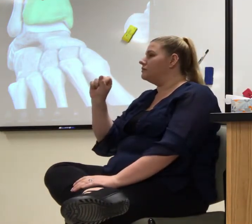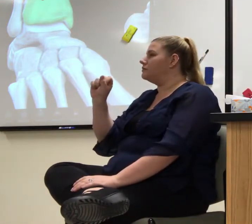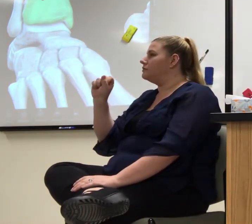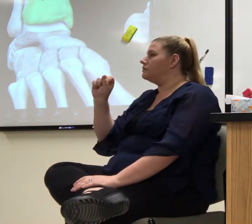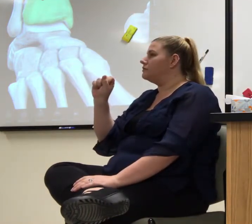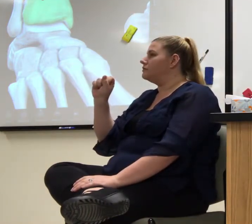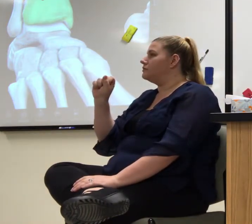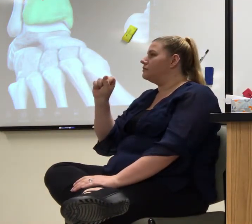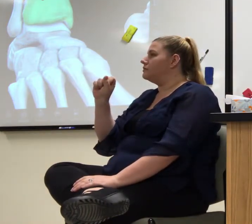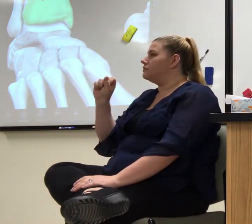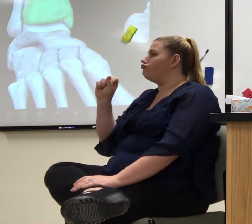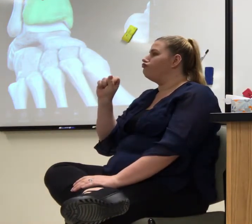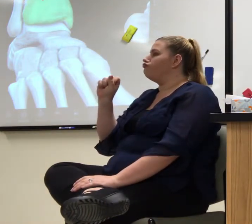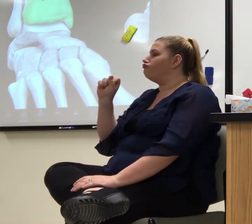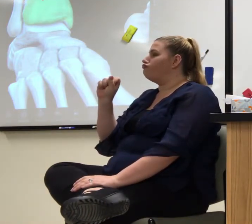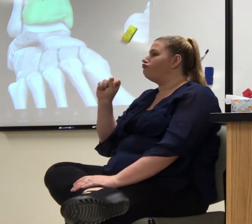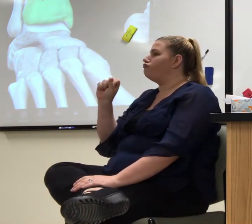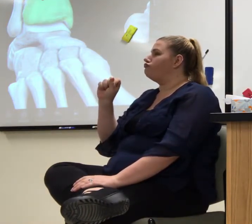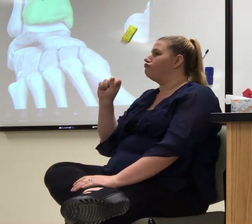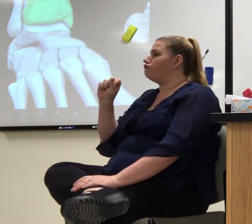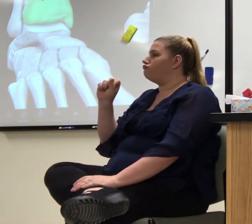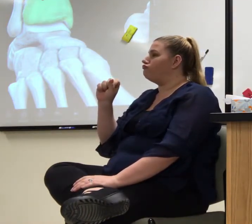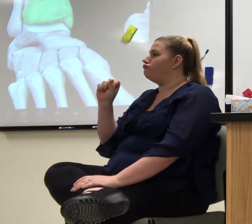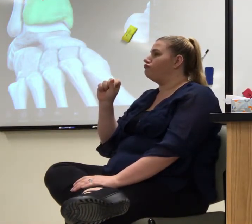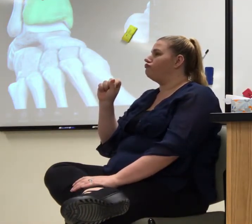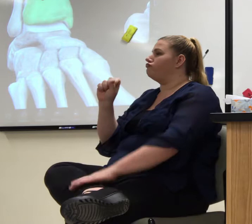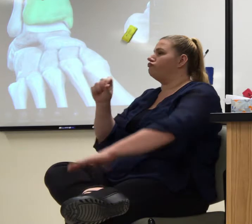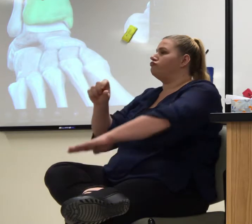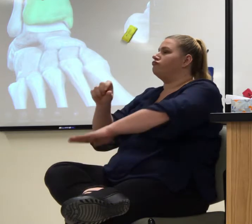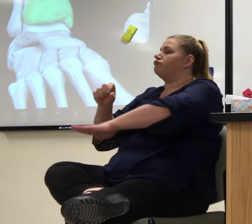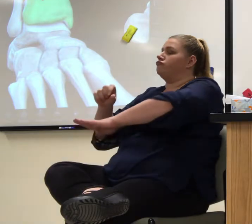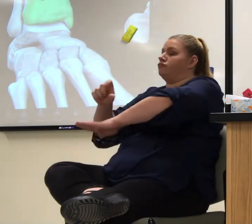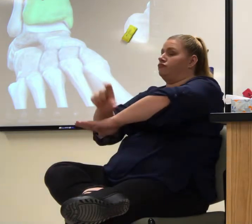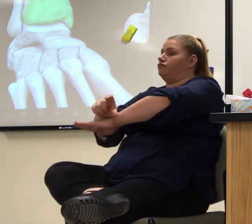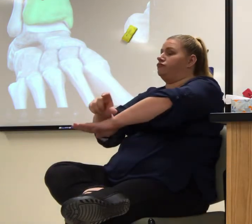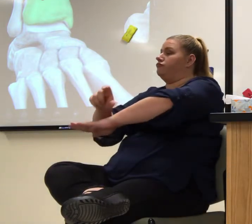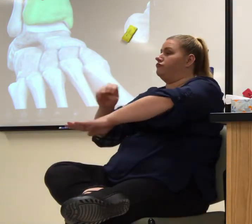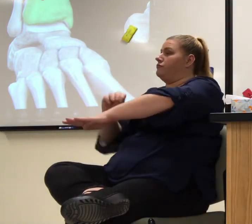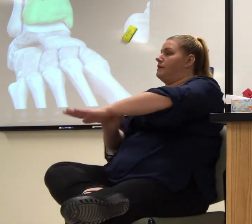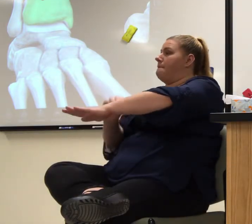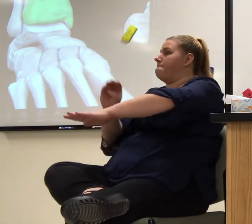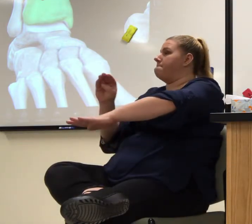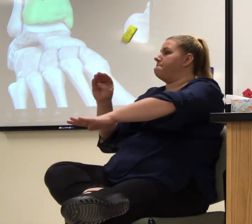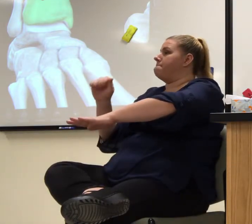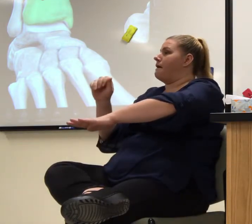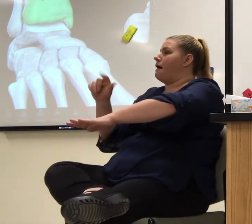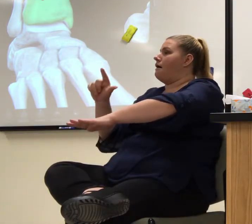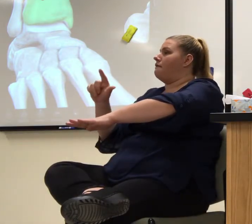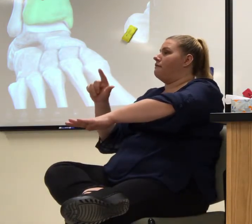So these two, lateral and medial malleoli, they fit